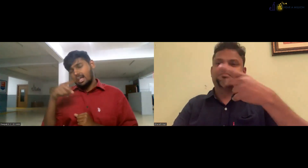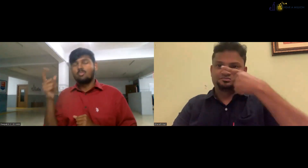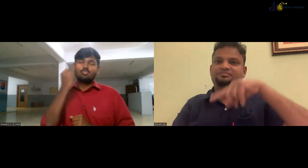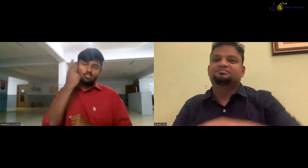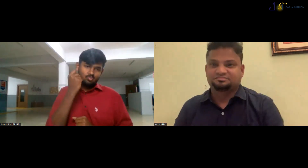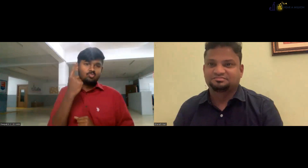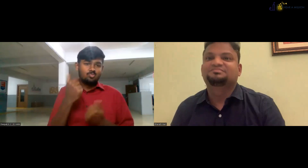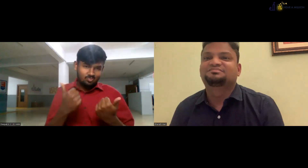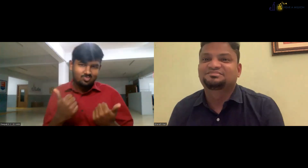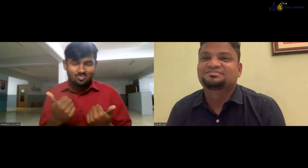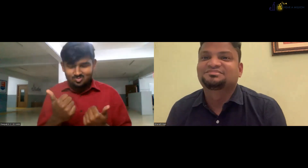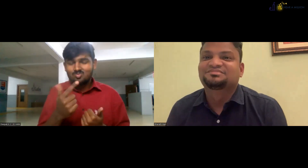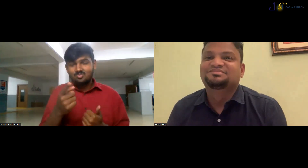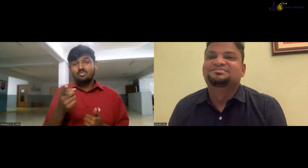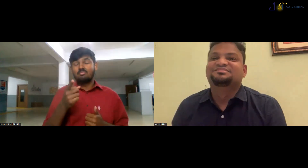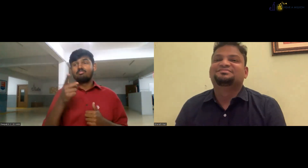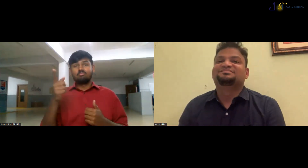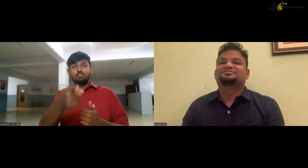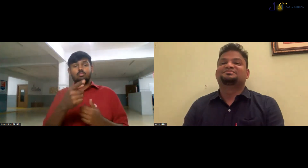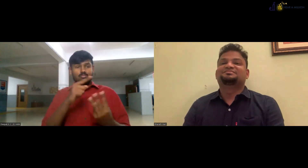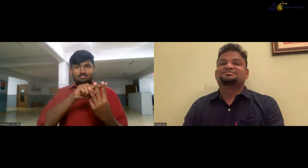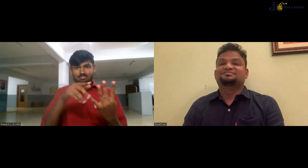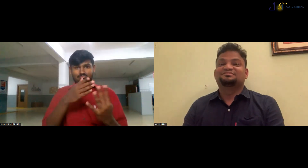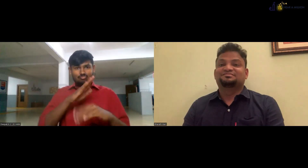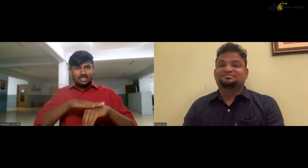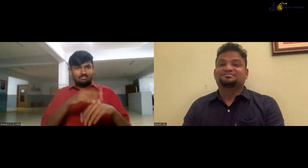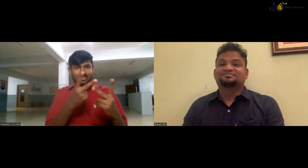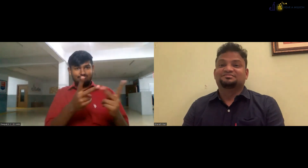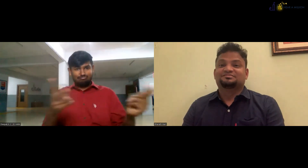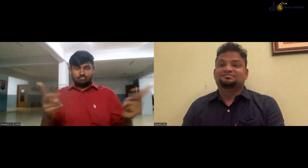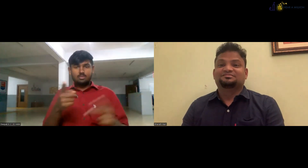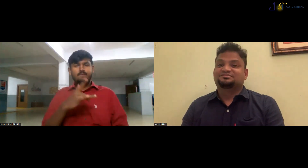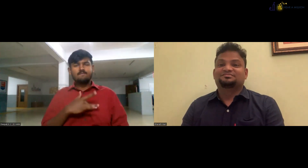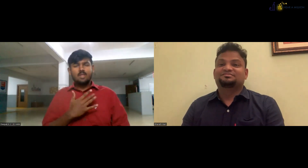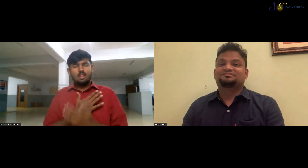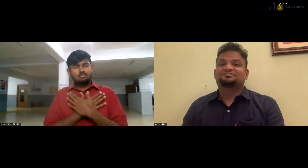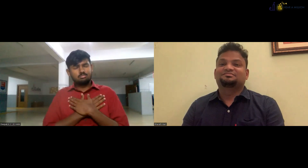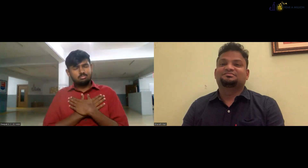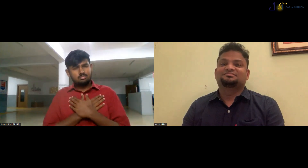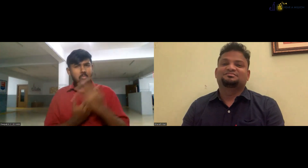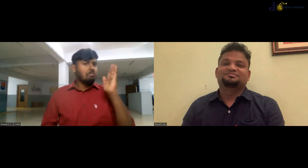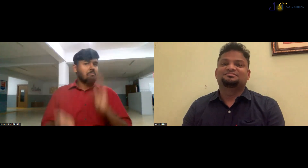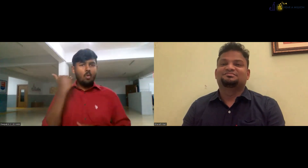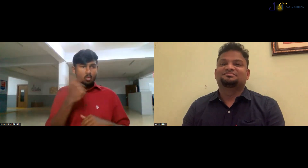In Thailand, yeah, I experienced the activities in Thailand. So you have experienced such